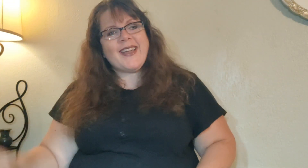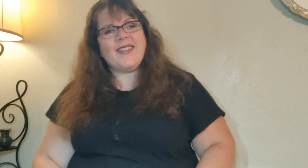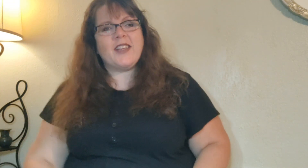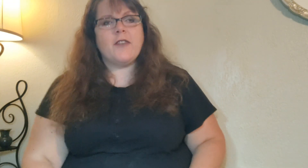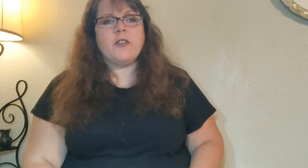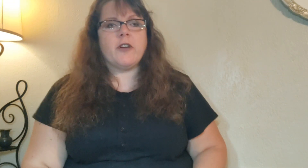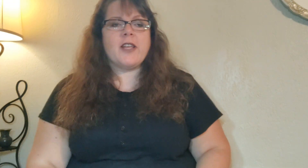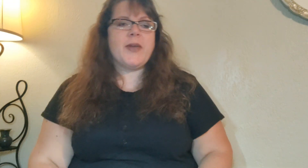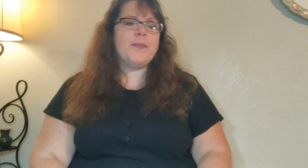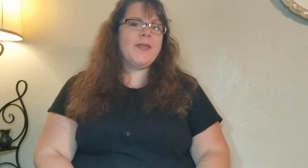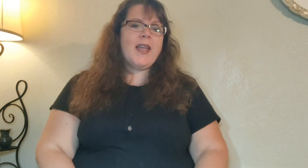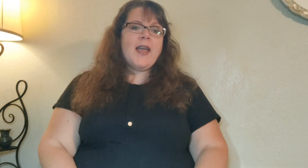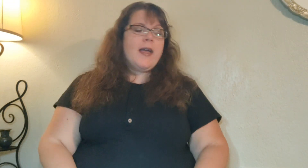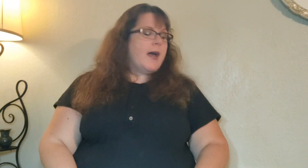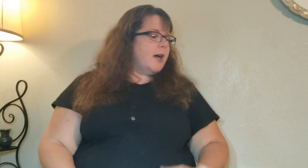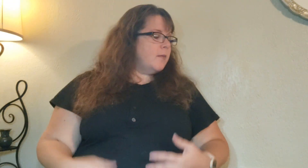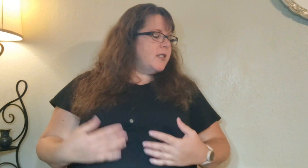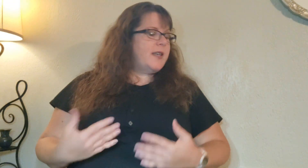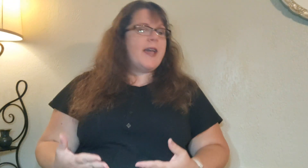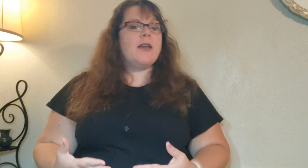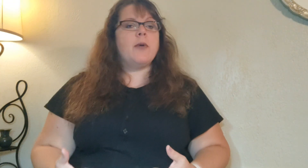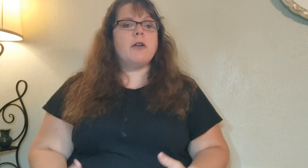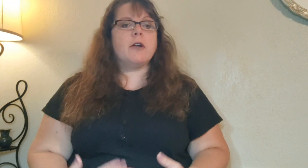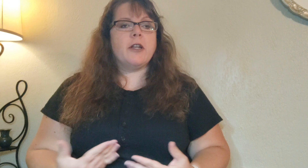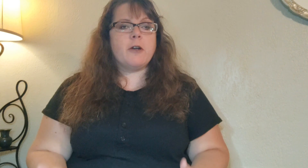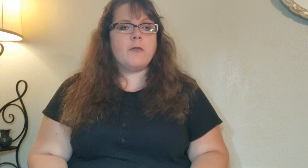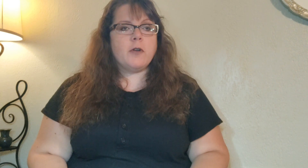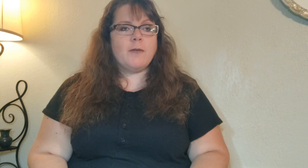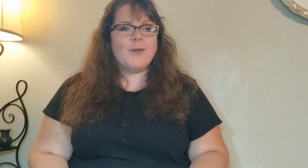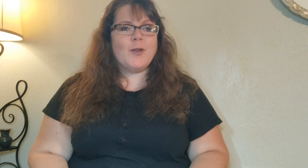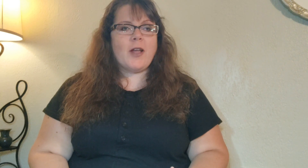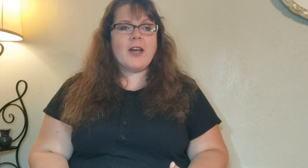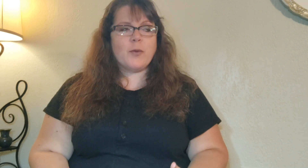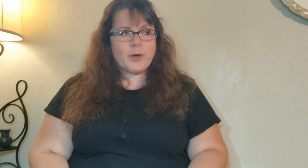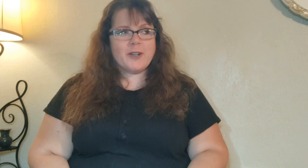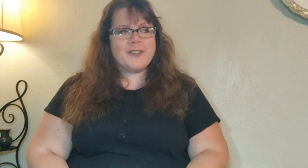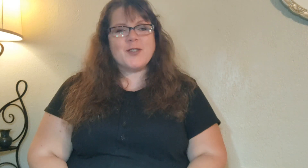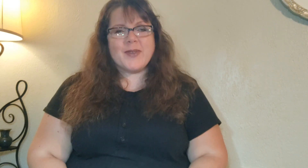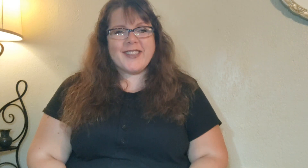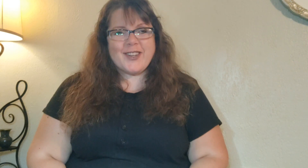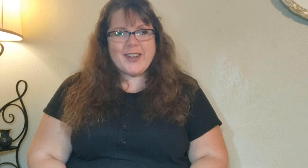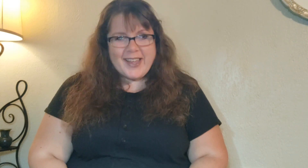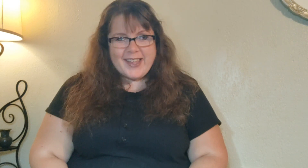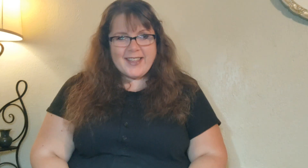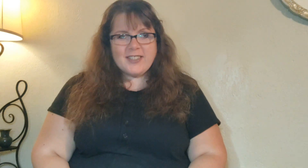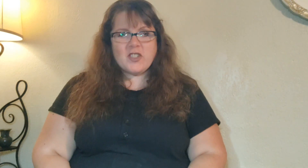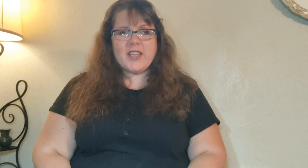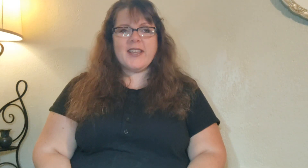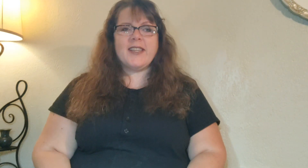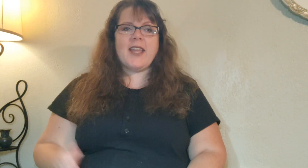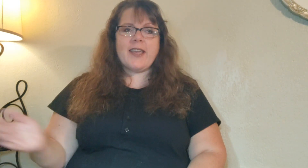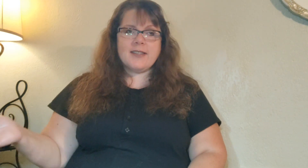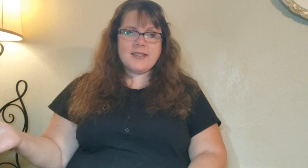Hi, thank you for joining me. Today we are going to go over words with letter H in